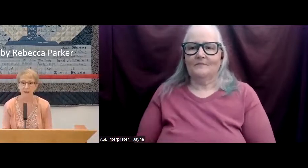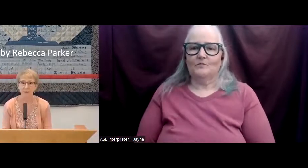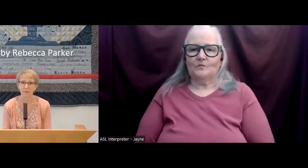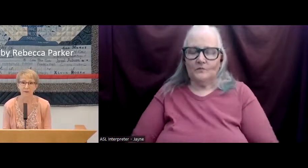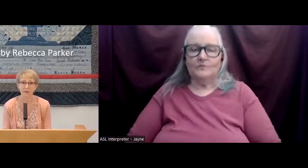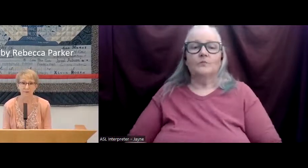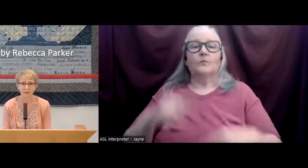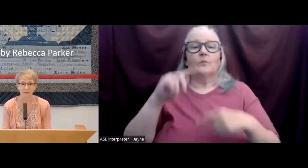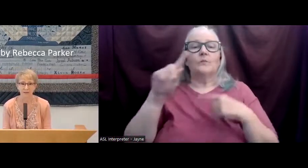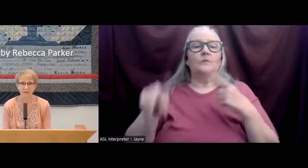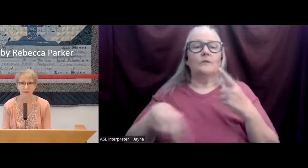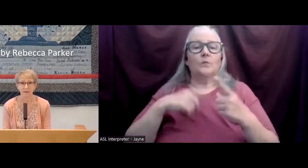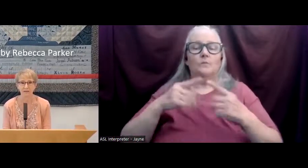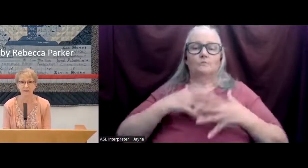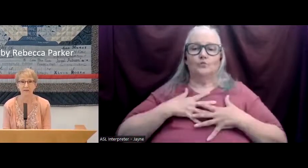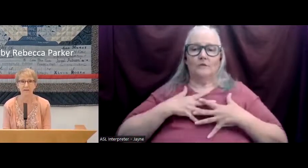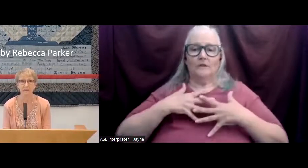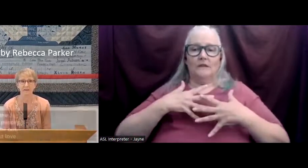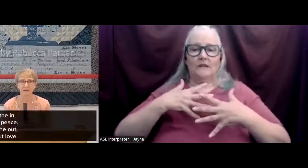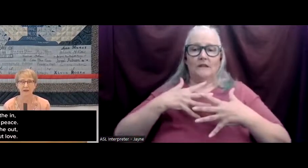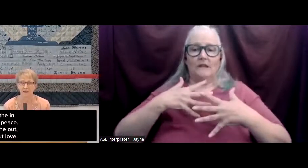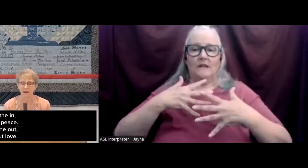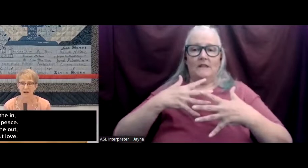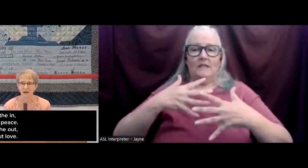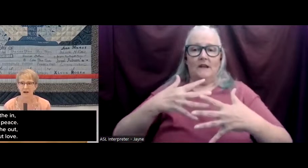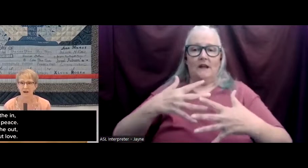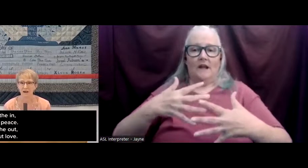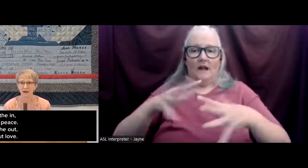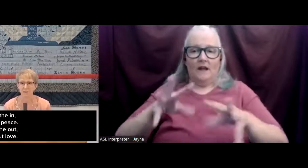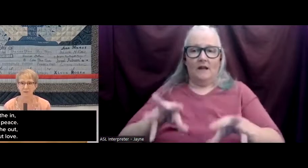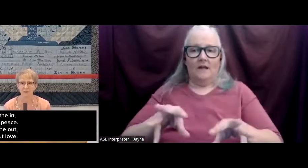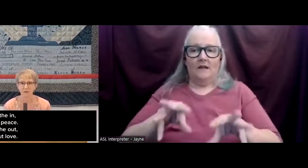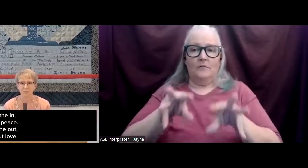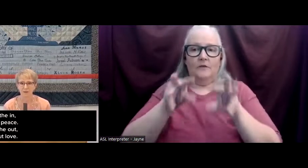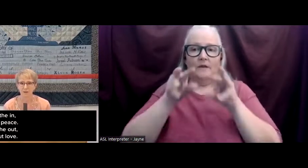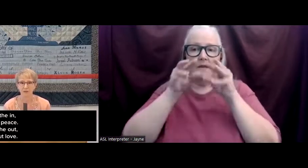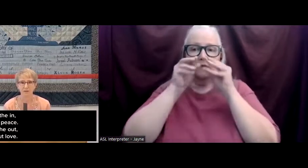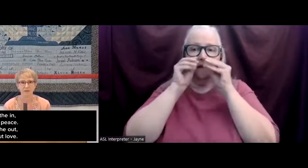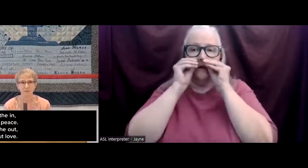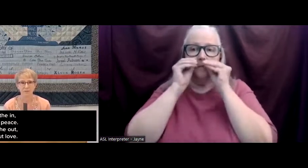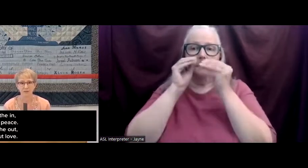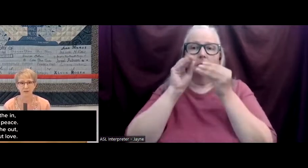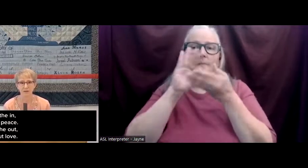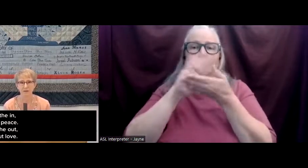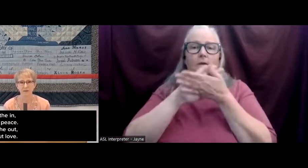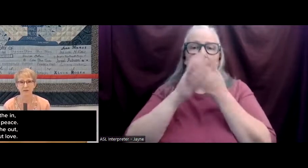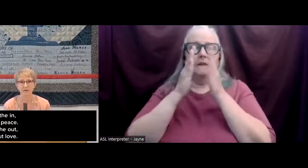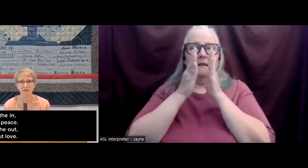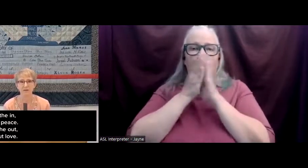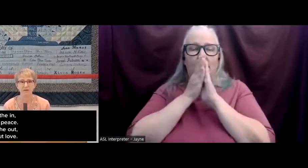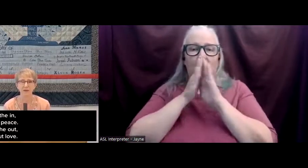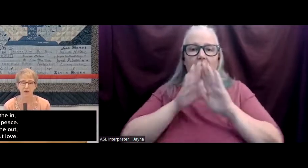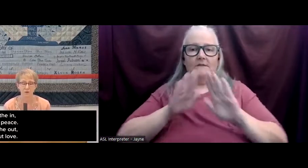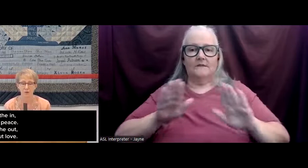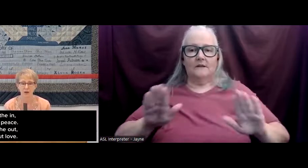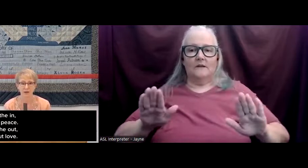When I breathe in, I breathe in